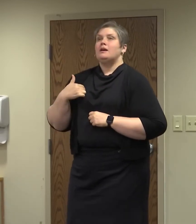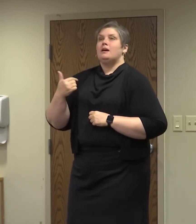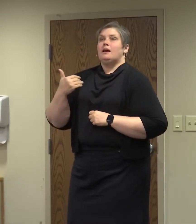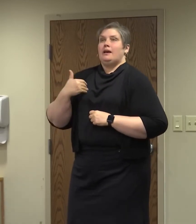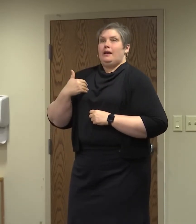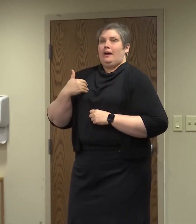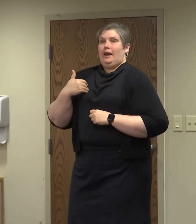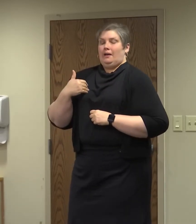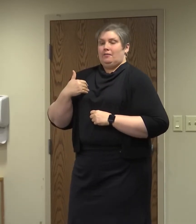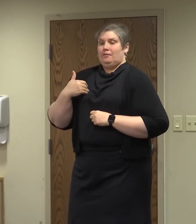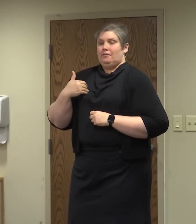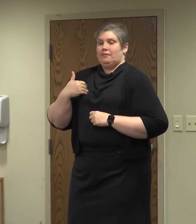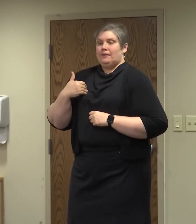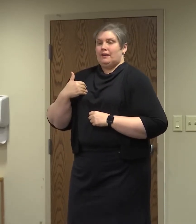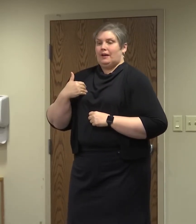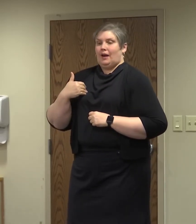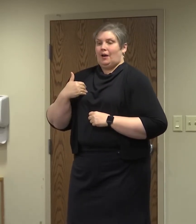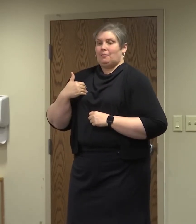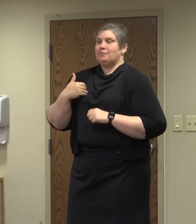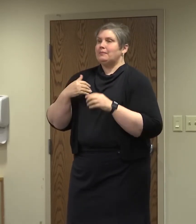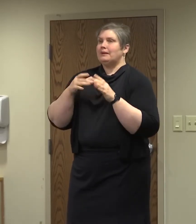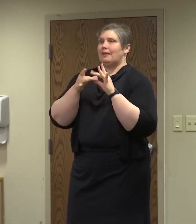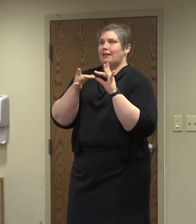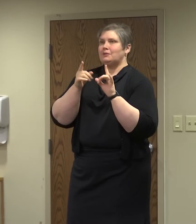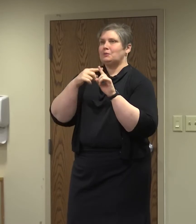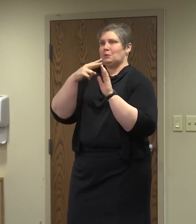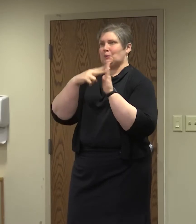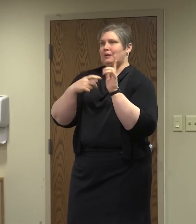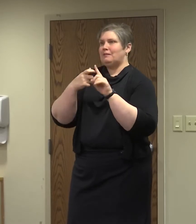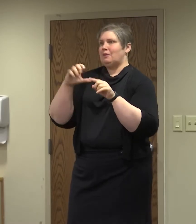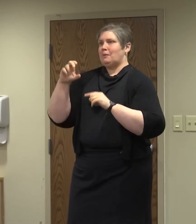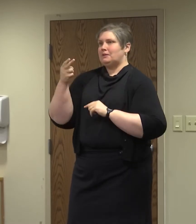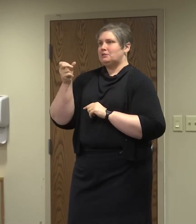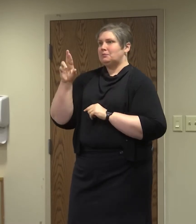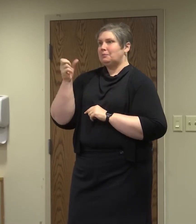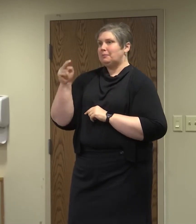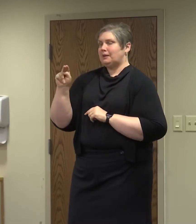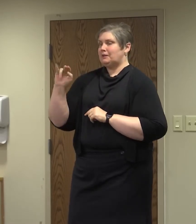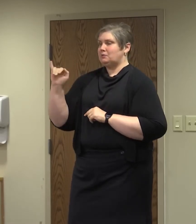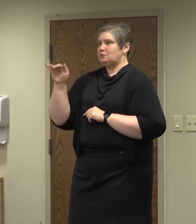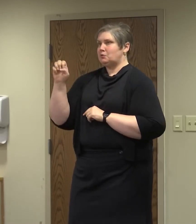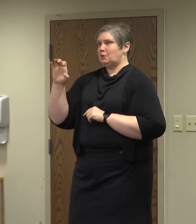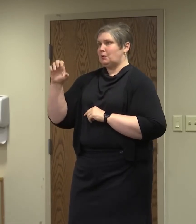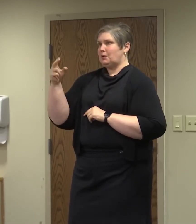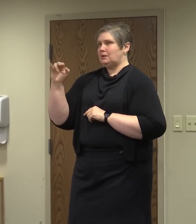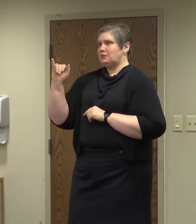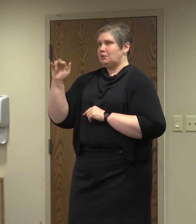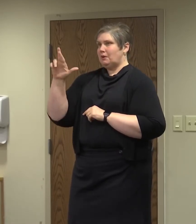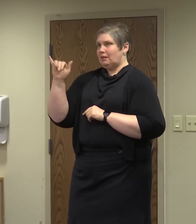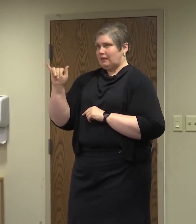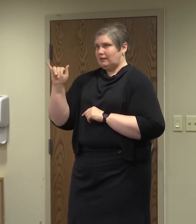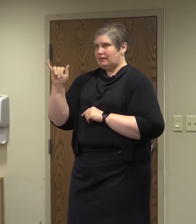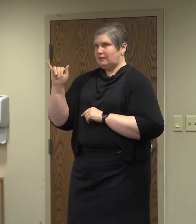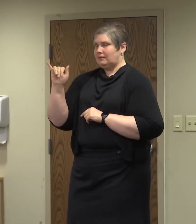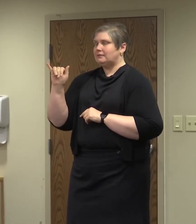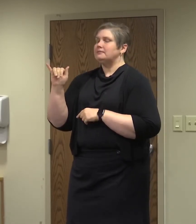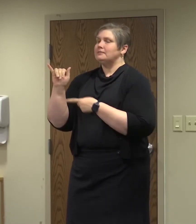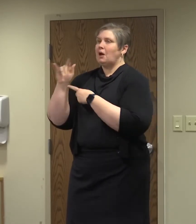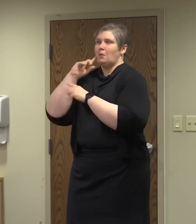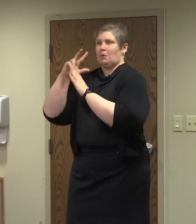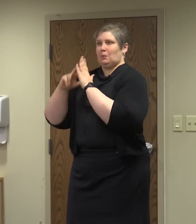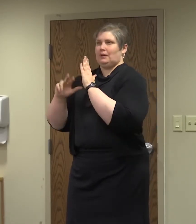statement from my good friend, Chairman Joe Chiarelli. And so the following is a statement from Chairman Joe